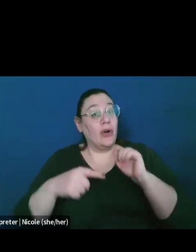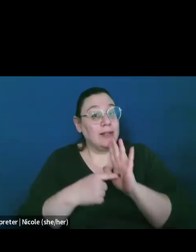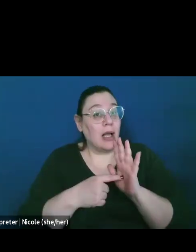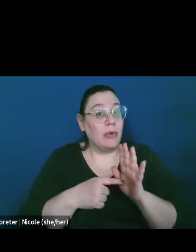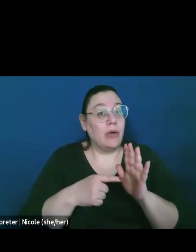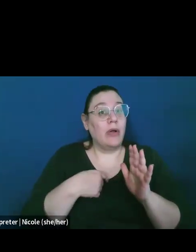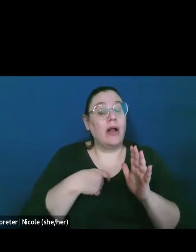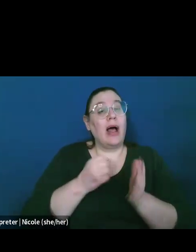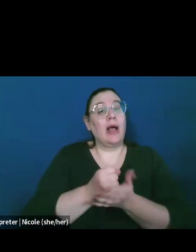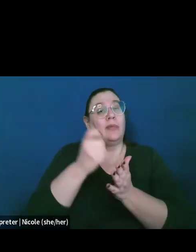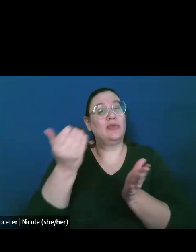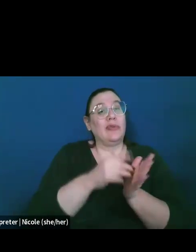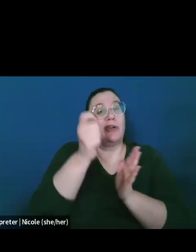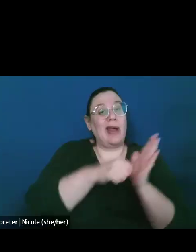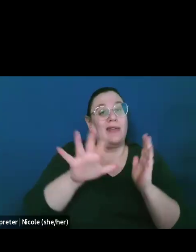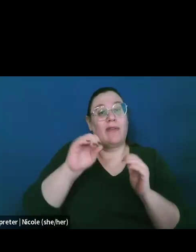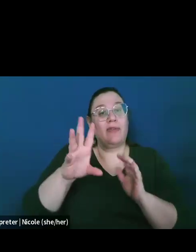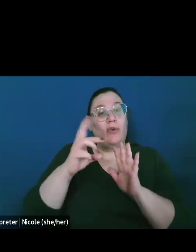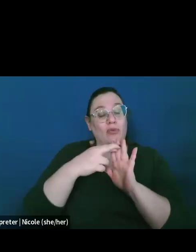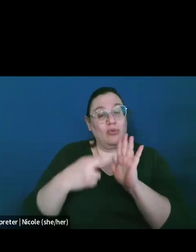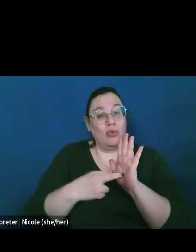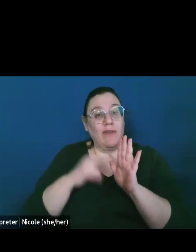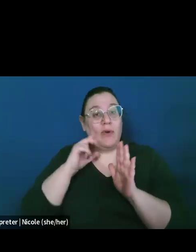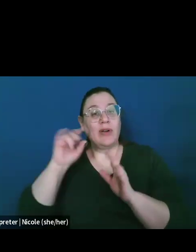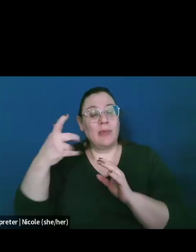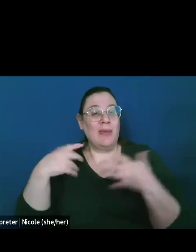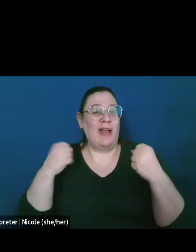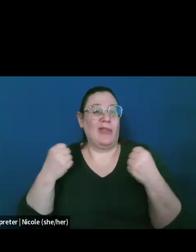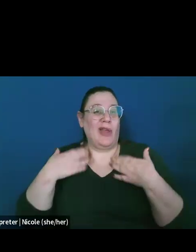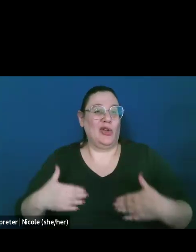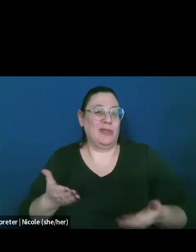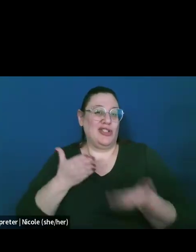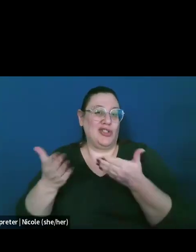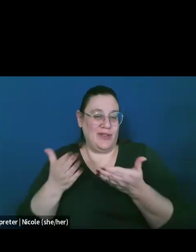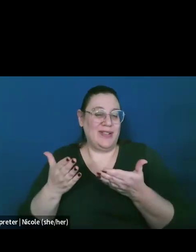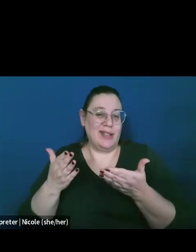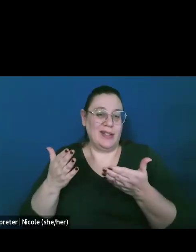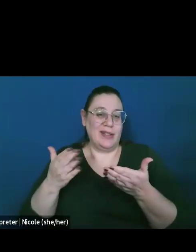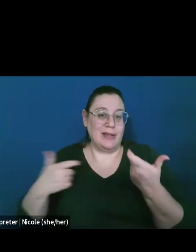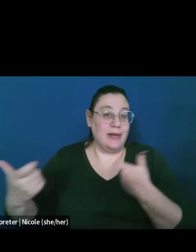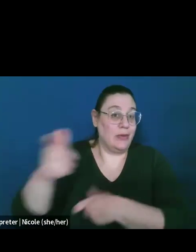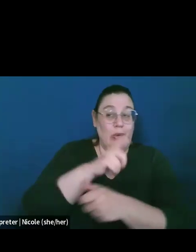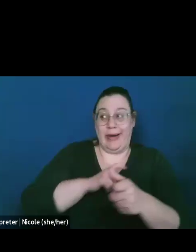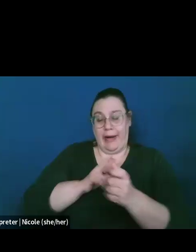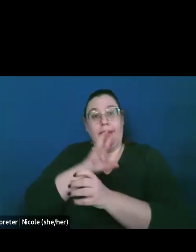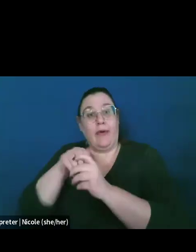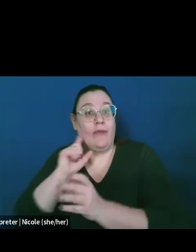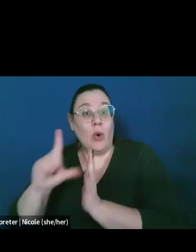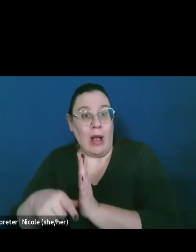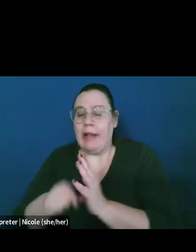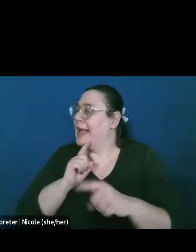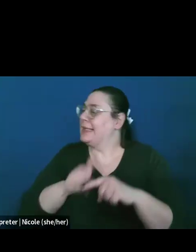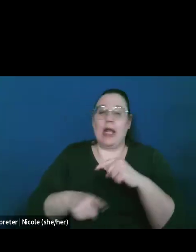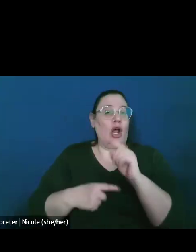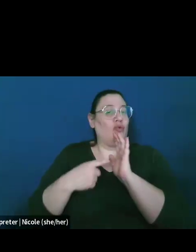the 504 rule for the Department of Health and Human Services as part of a rotation, I cannot represent clients